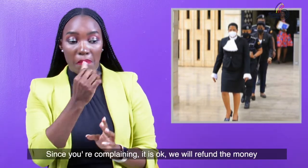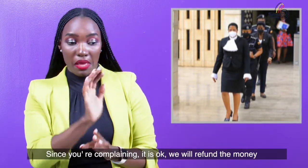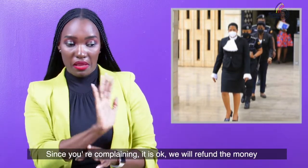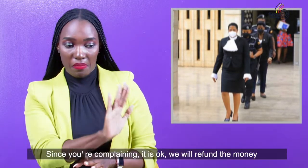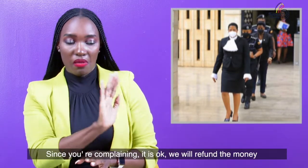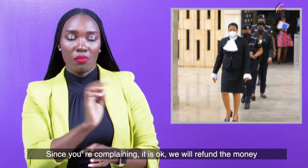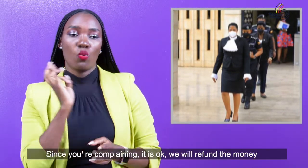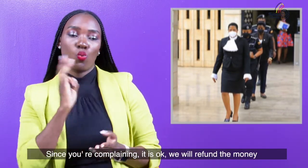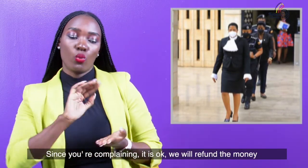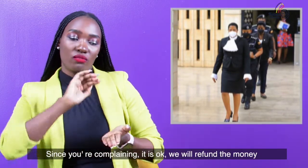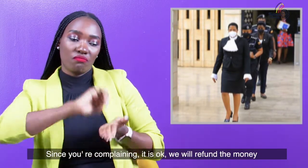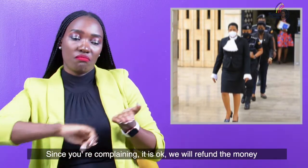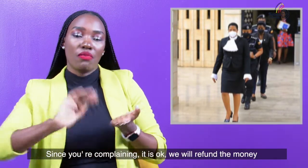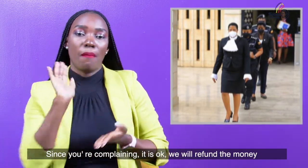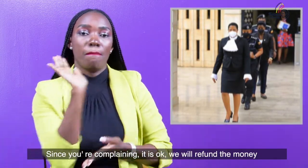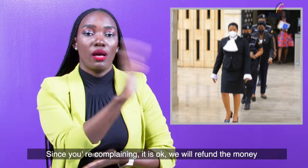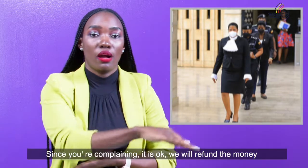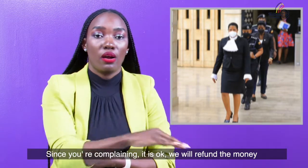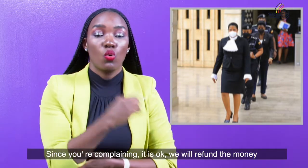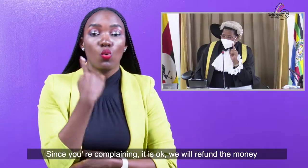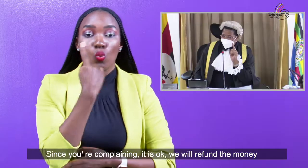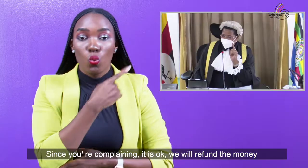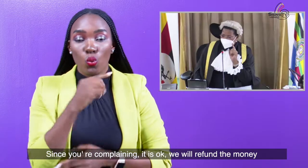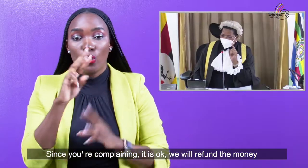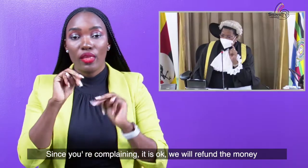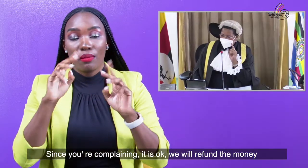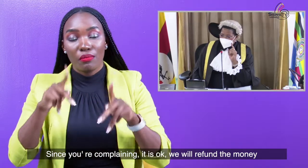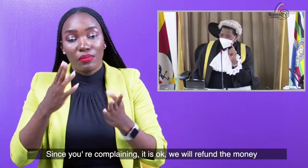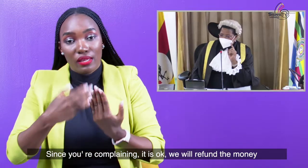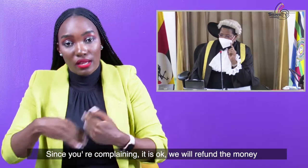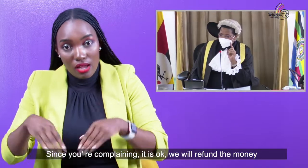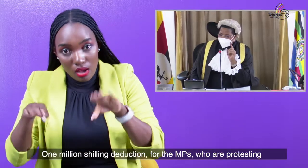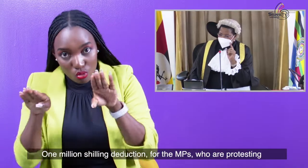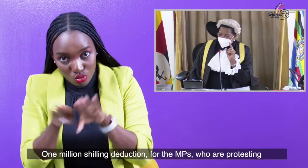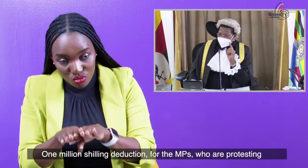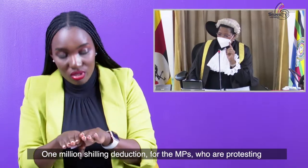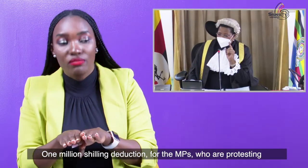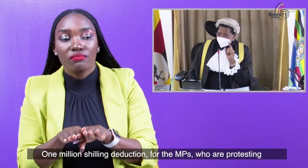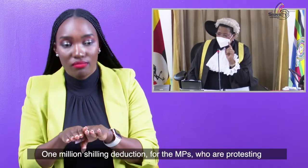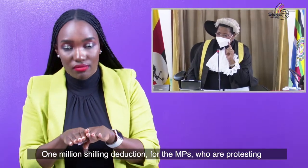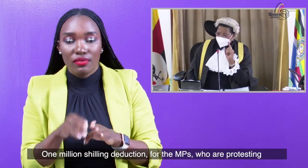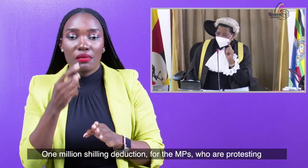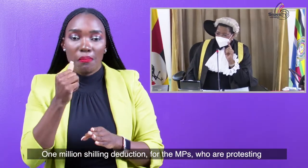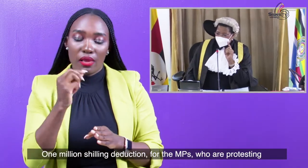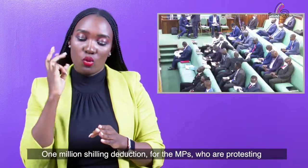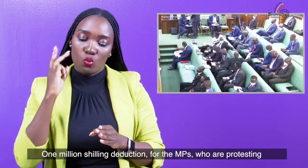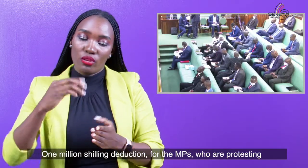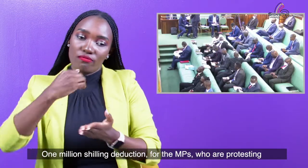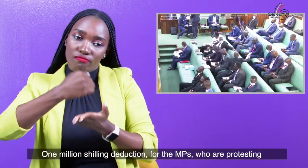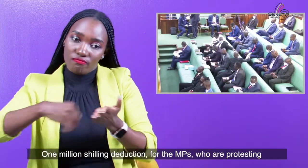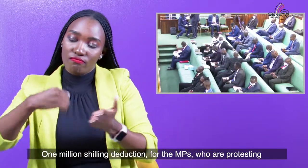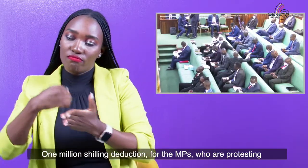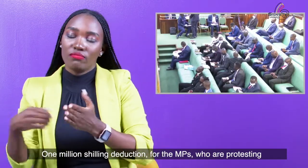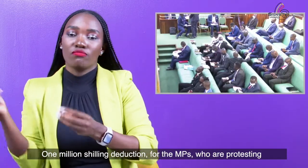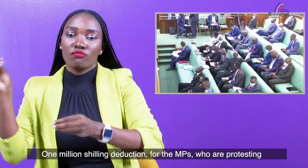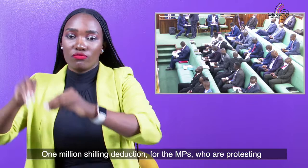since you're complaining, it's okay. We'll refund the money, 1 million shilling deduction, for the MPs who